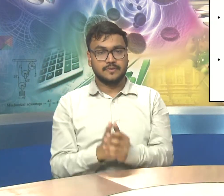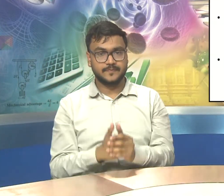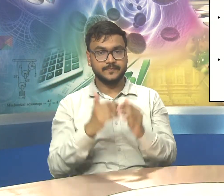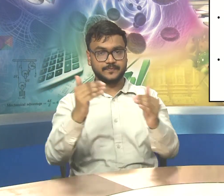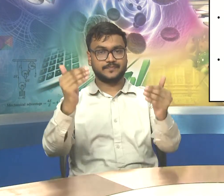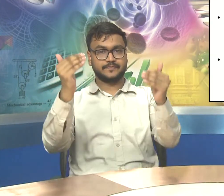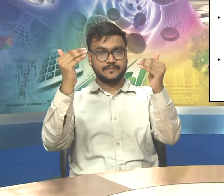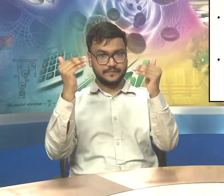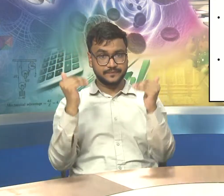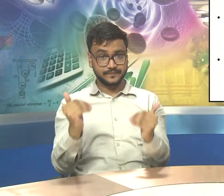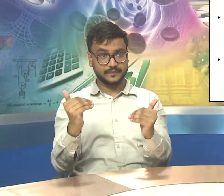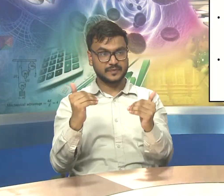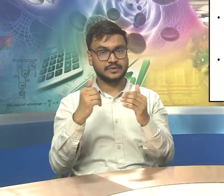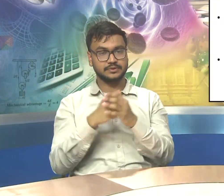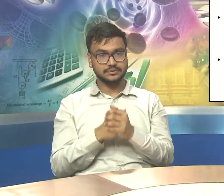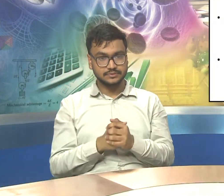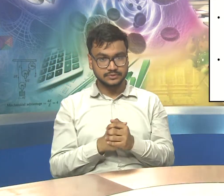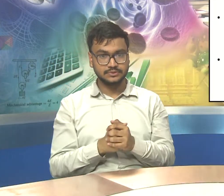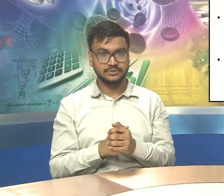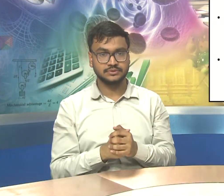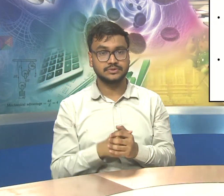they don't usually make jokes